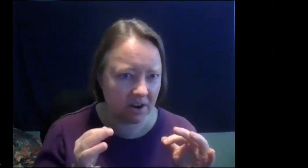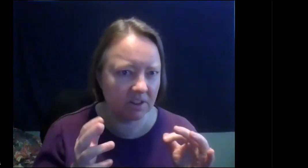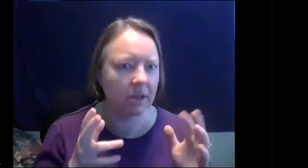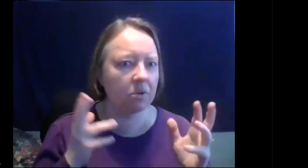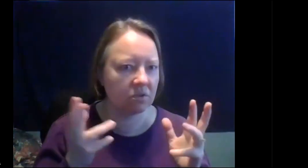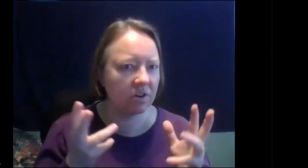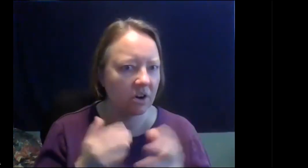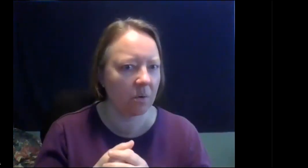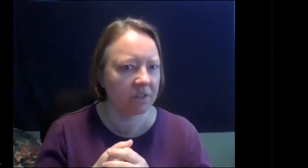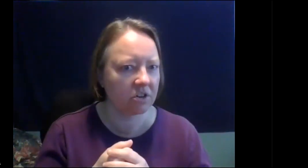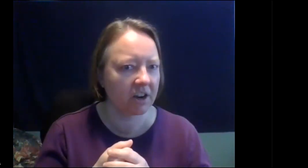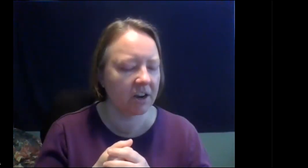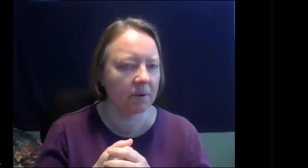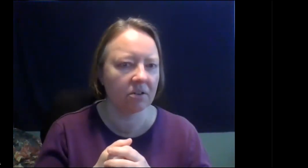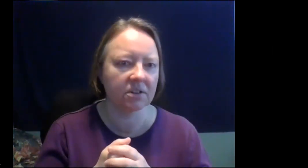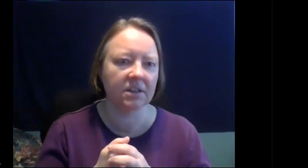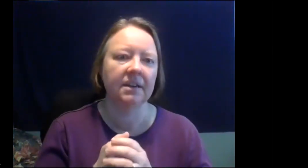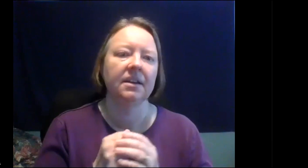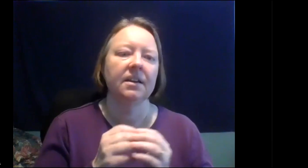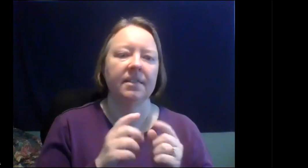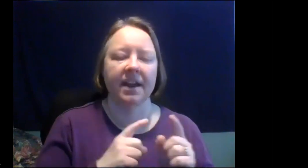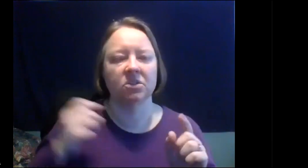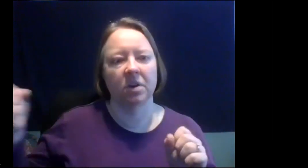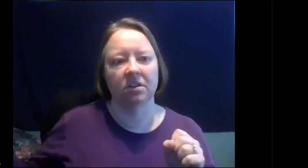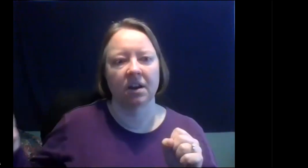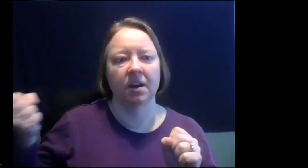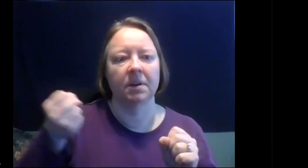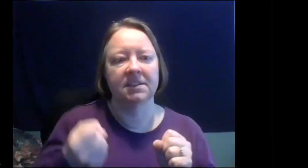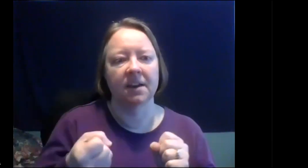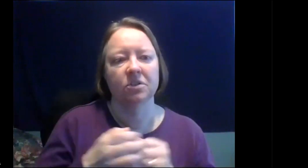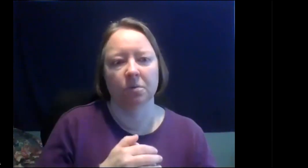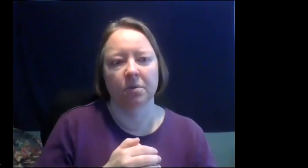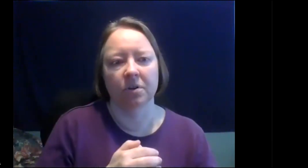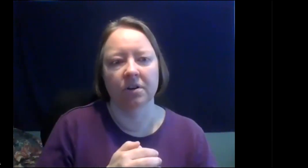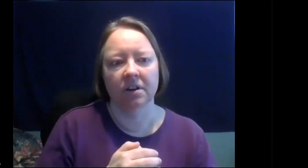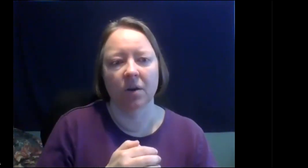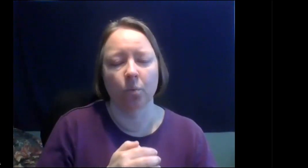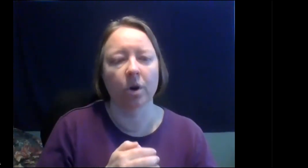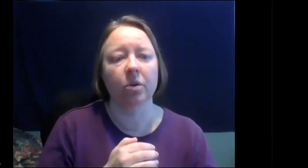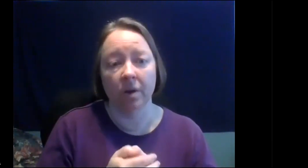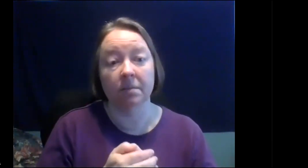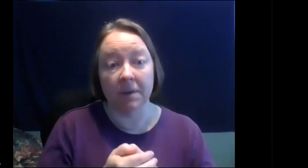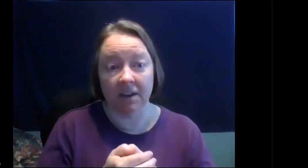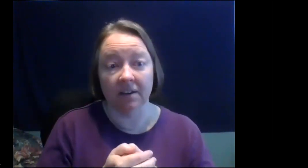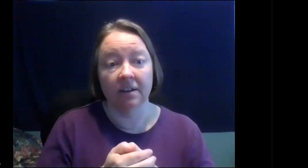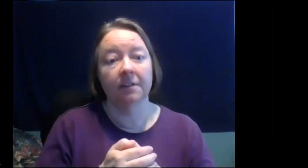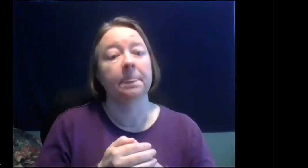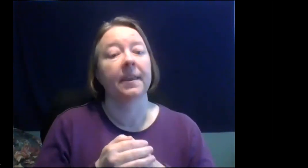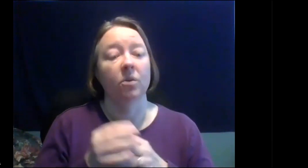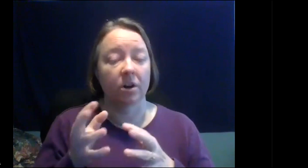down the language to figure out what they're talking about, that's when a deaf interpreter can work with me in order